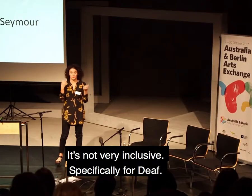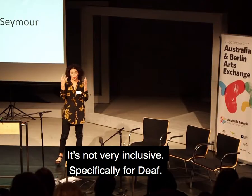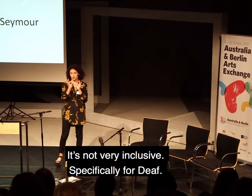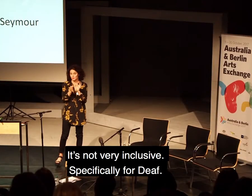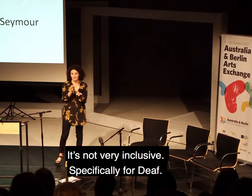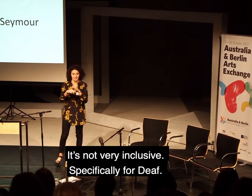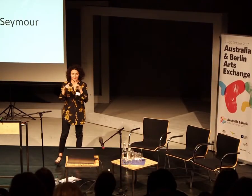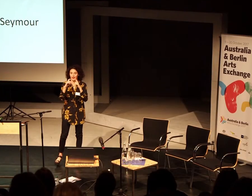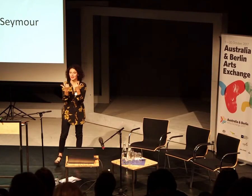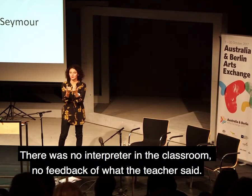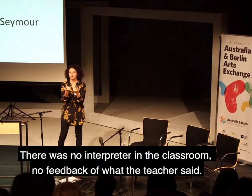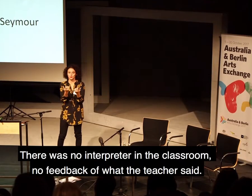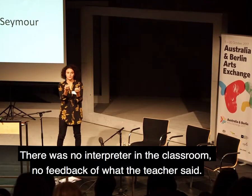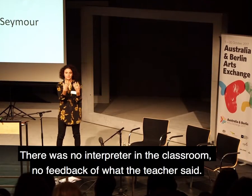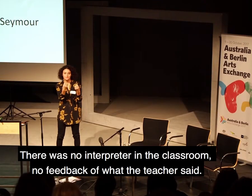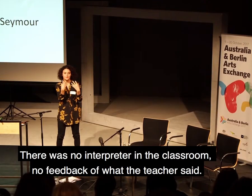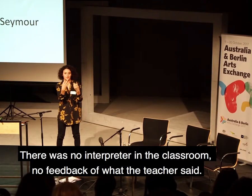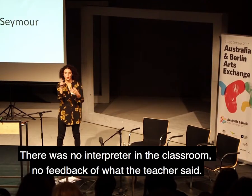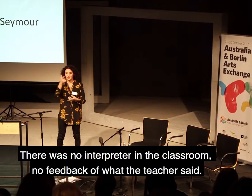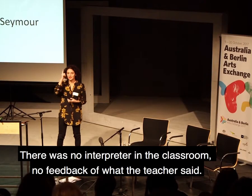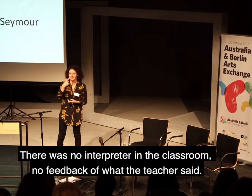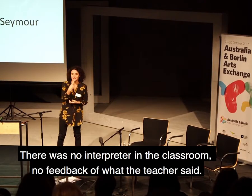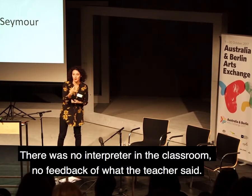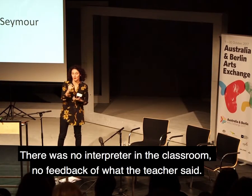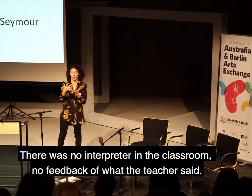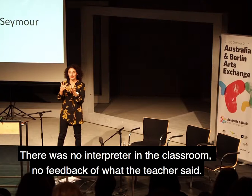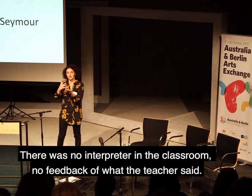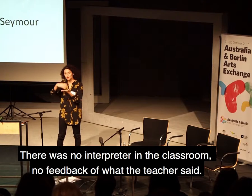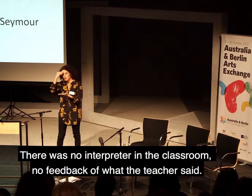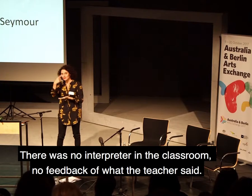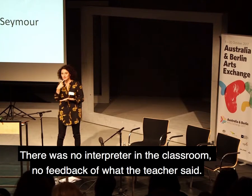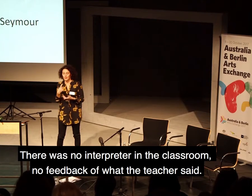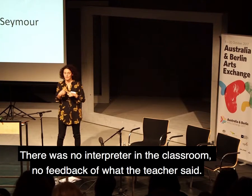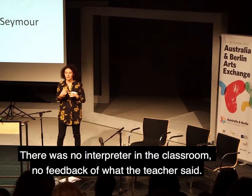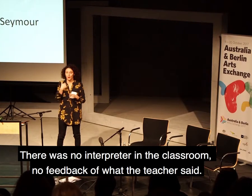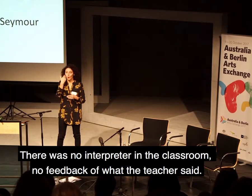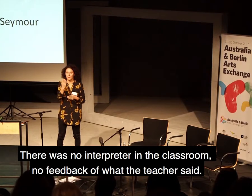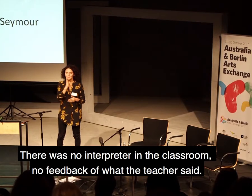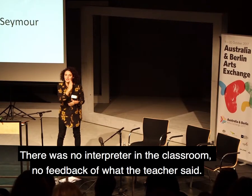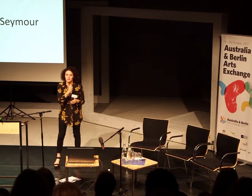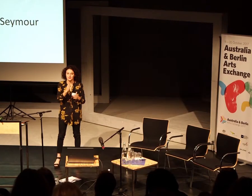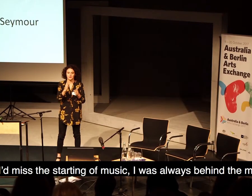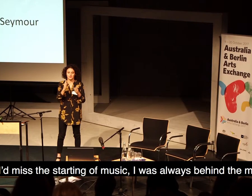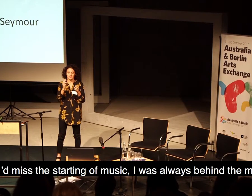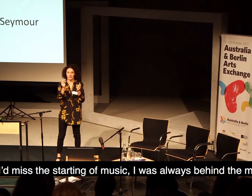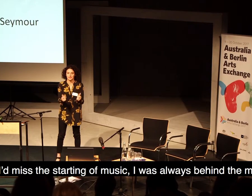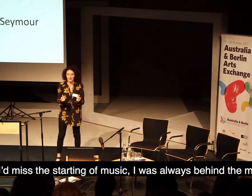specifically for deaf. There was no interpreting in the classroom, no feedback of what the teacher said. Plus, I'd miss